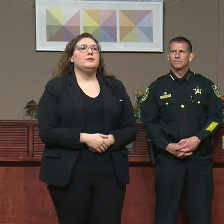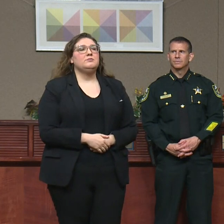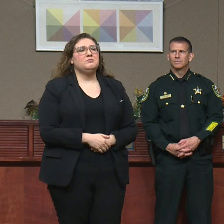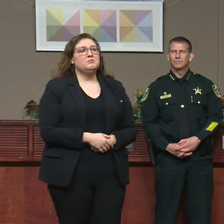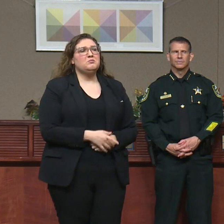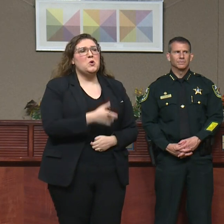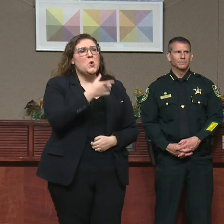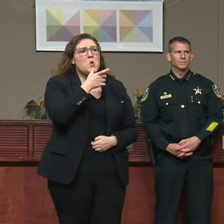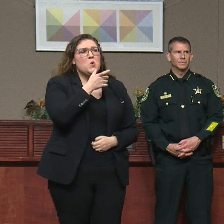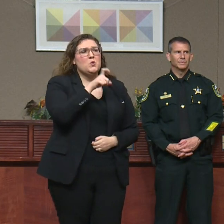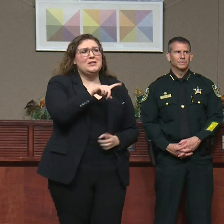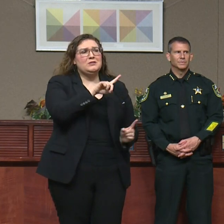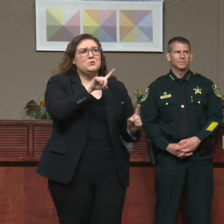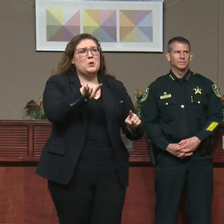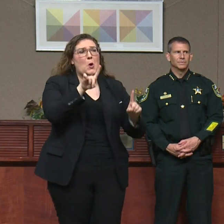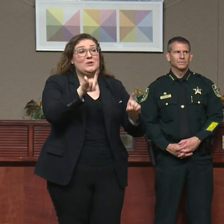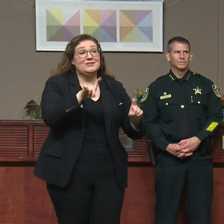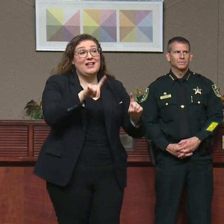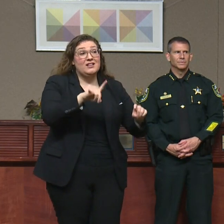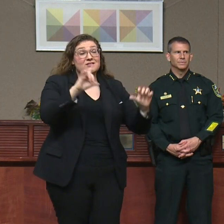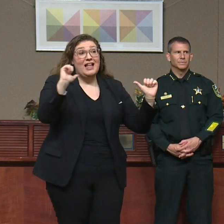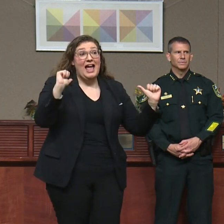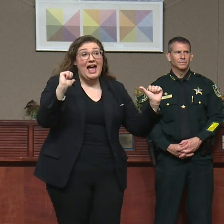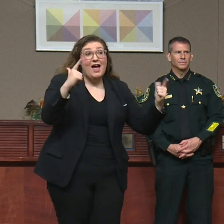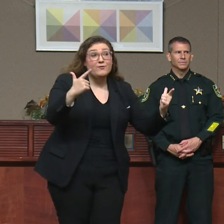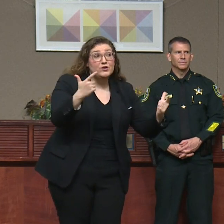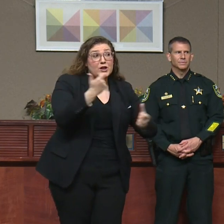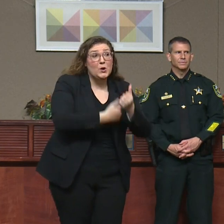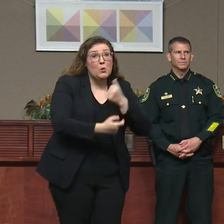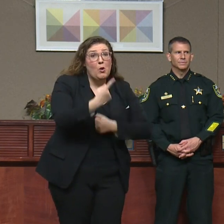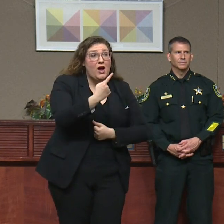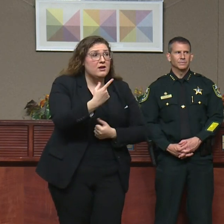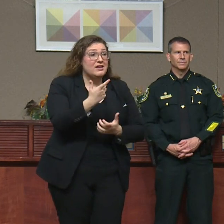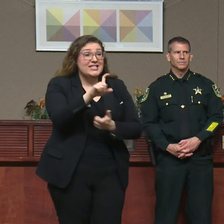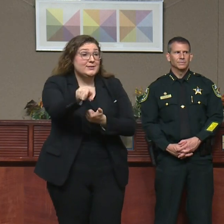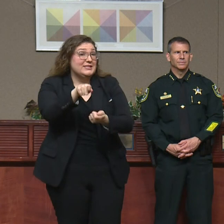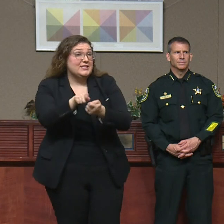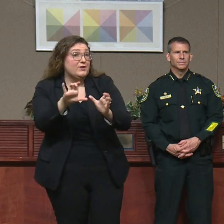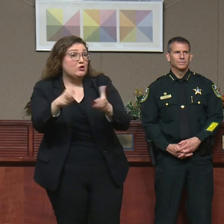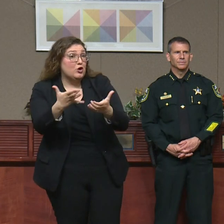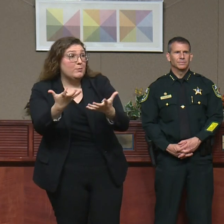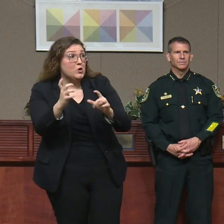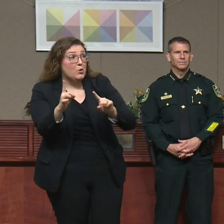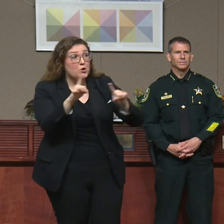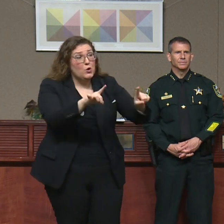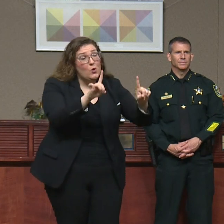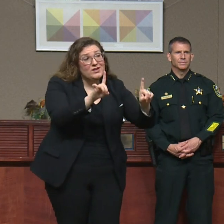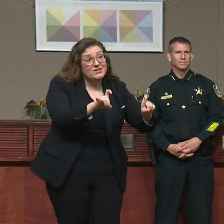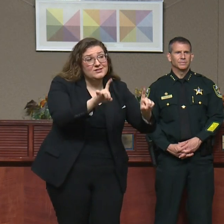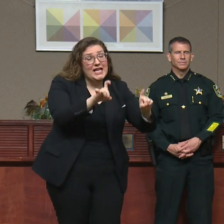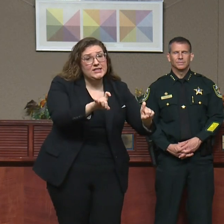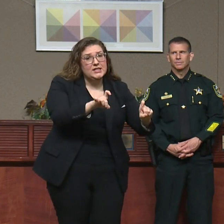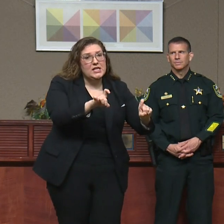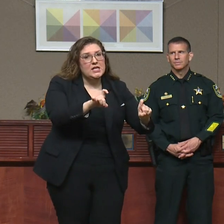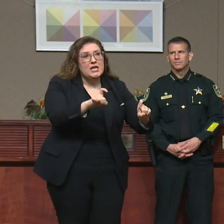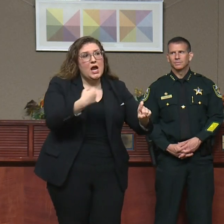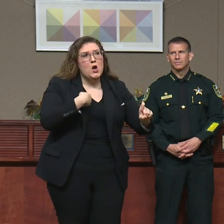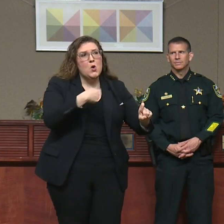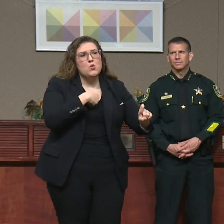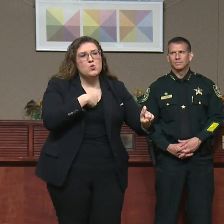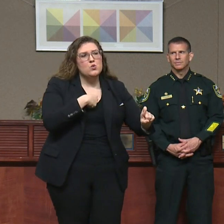tested? Everyone? Or is there a precise group that you want to? And what are we looking